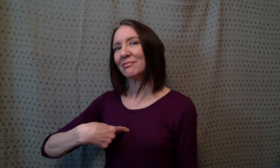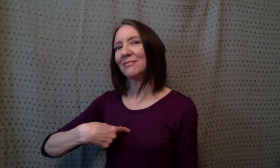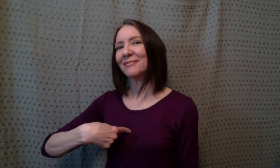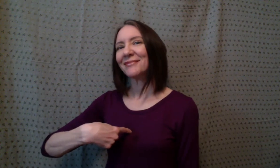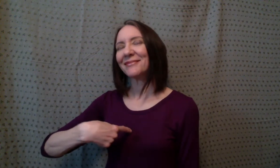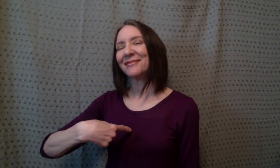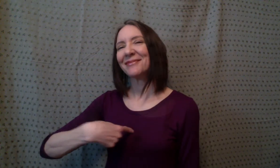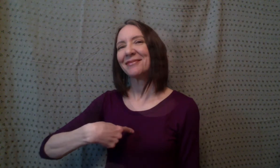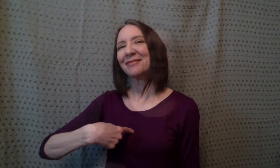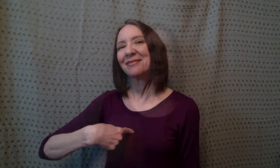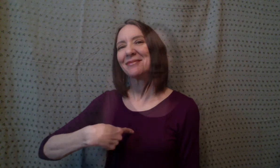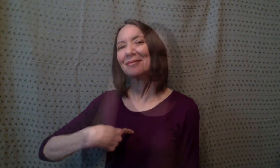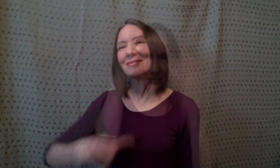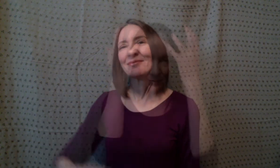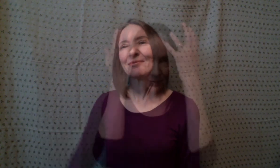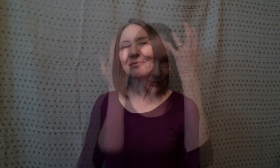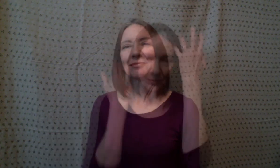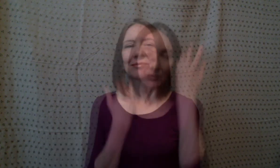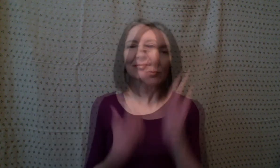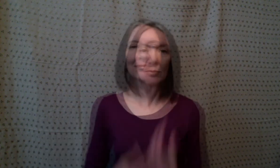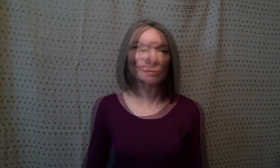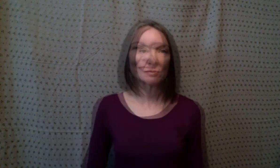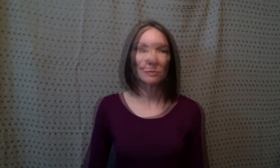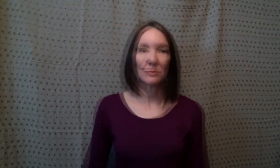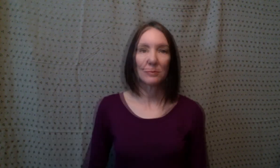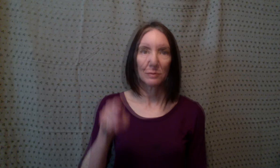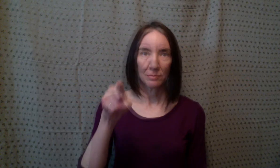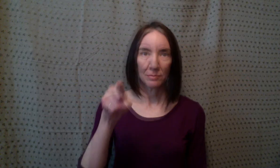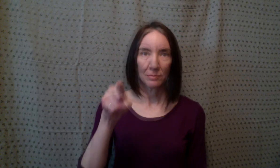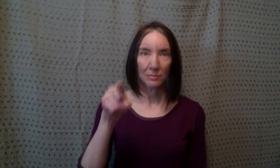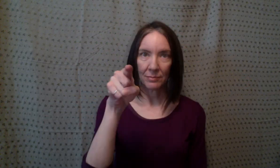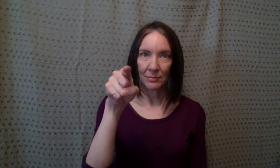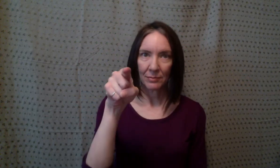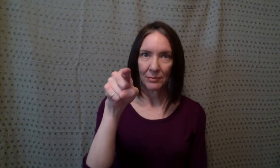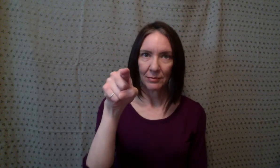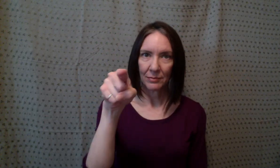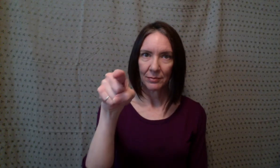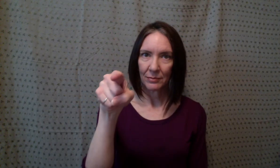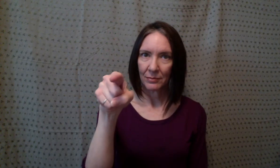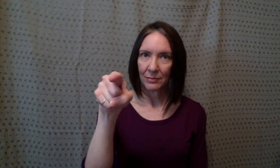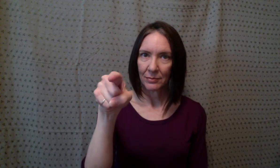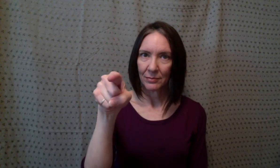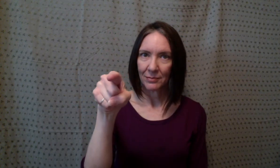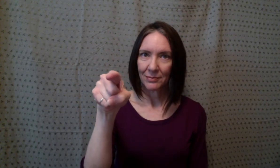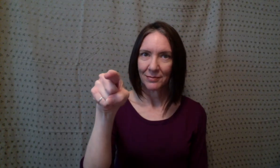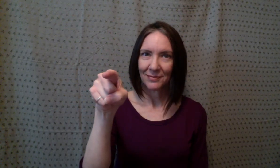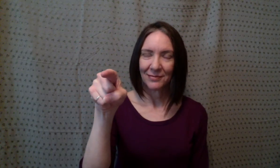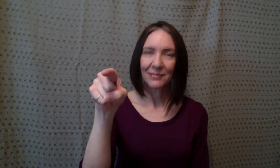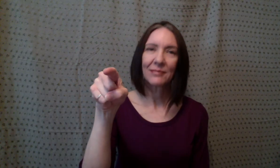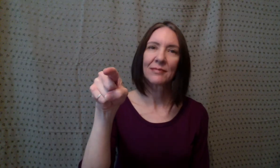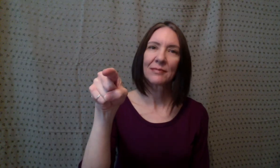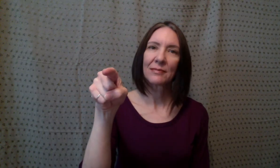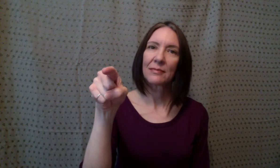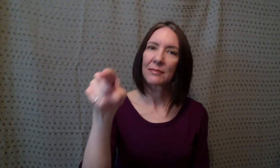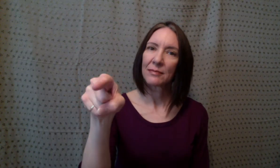same. Point to yourself. To produce the sign you, point to the person you